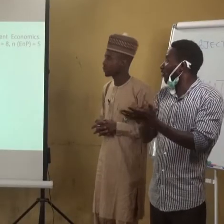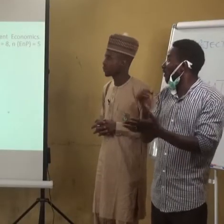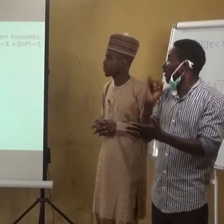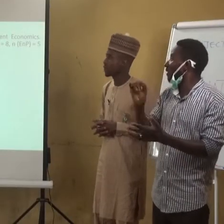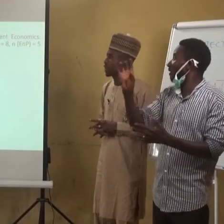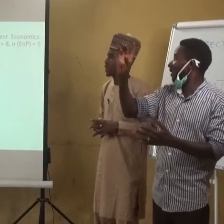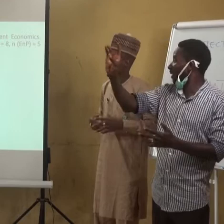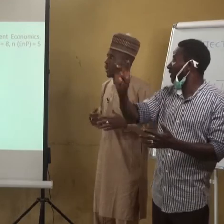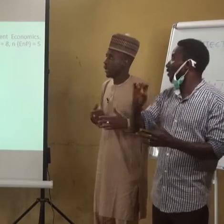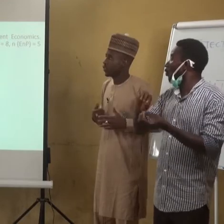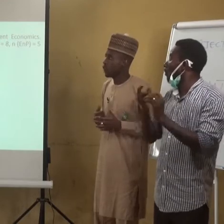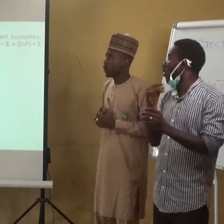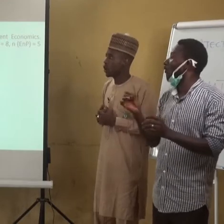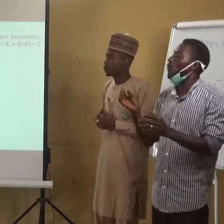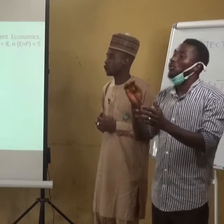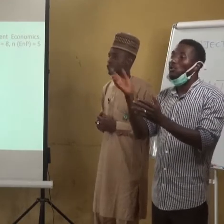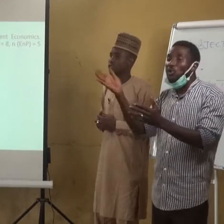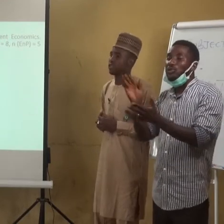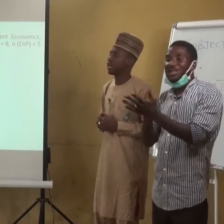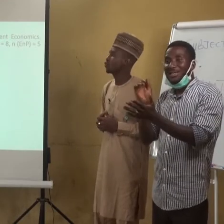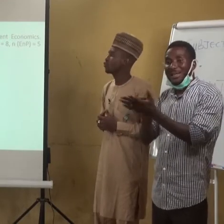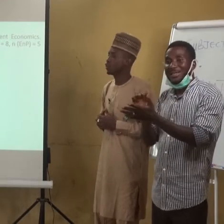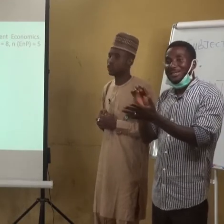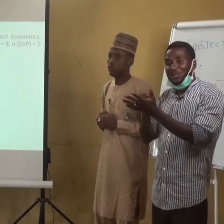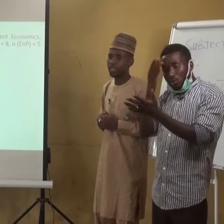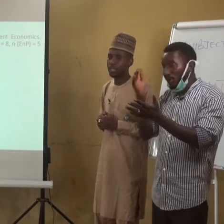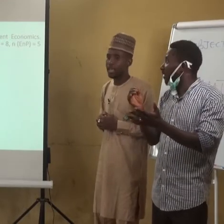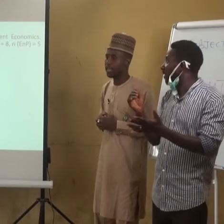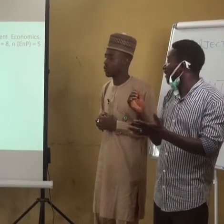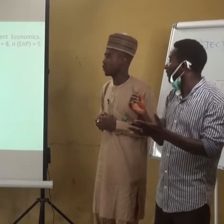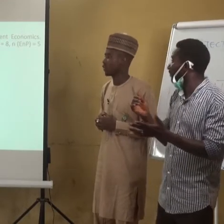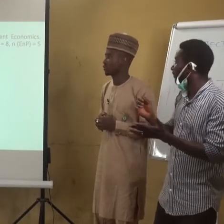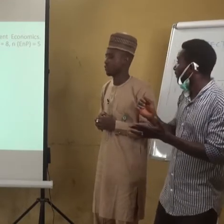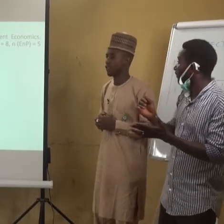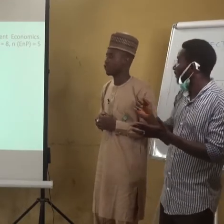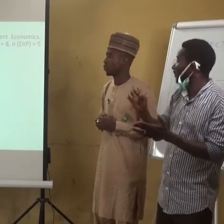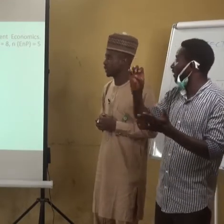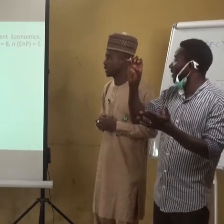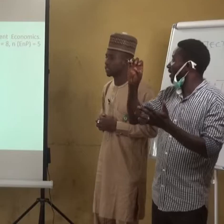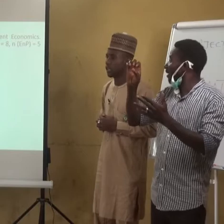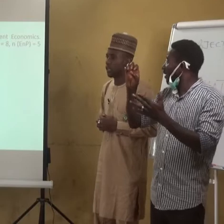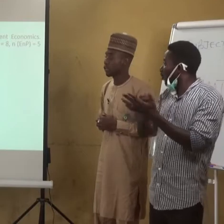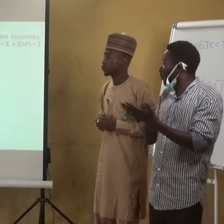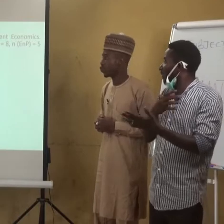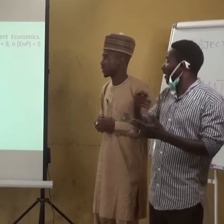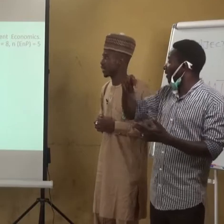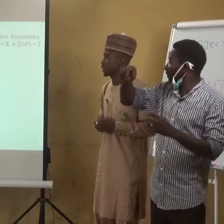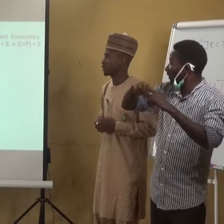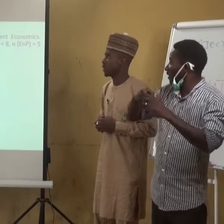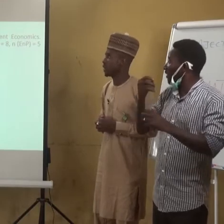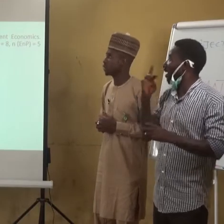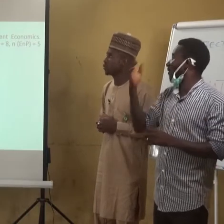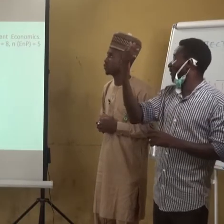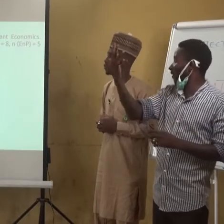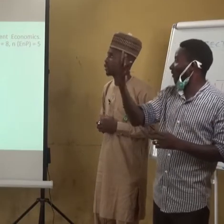5. And number of those that do not study any of these 3 subjects is 2x. That